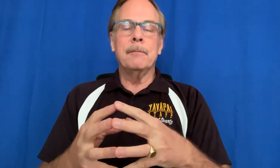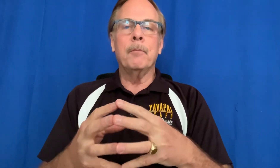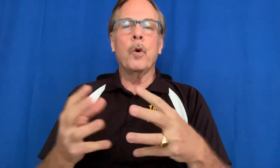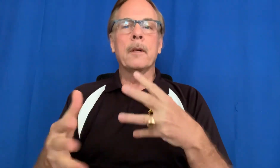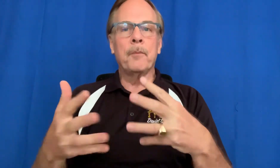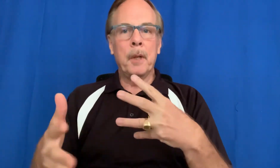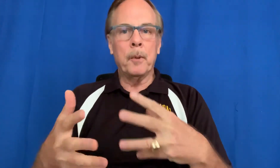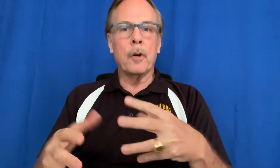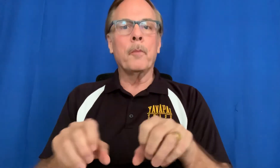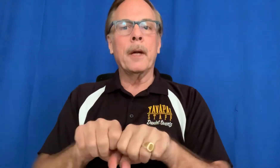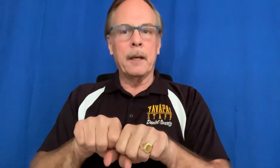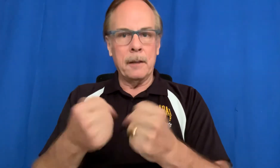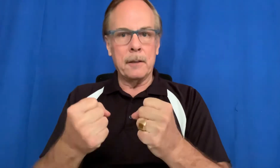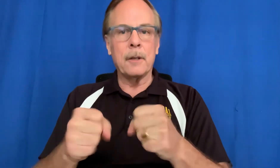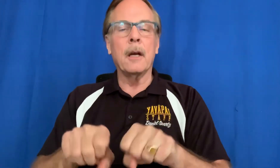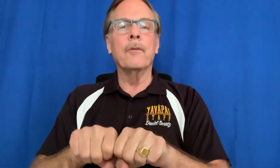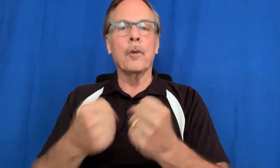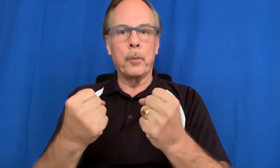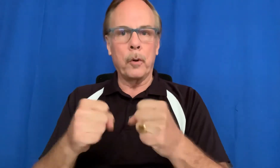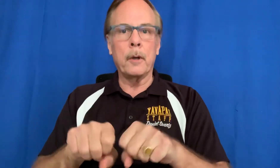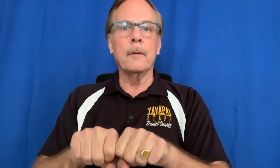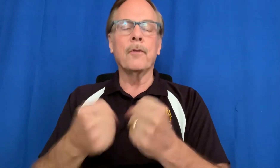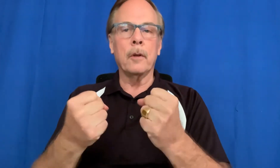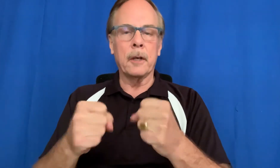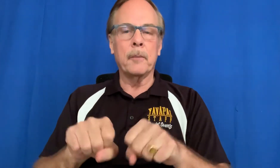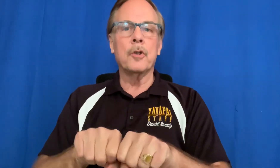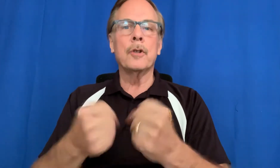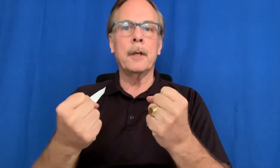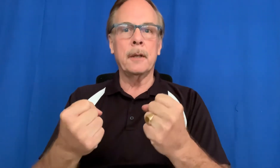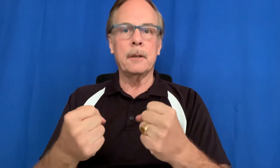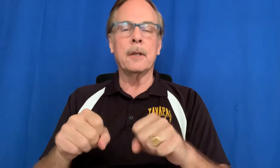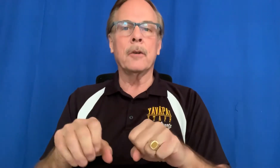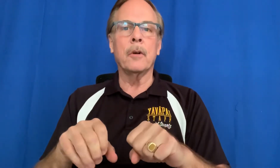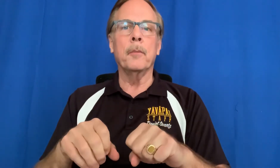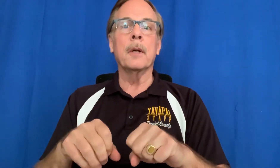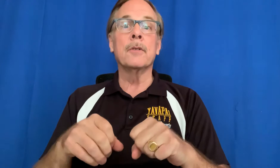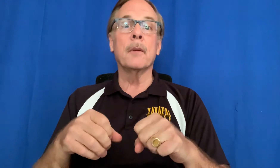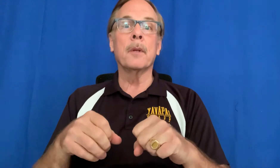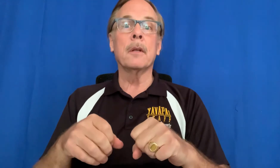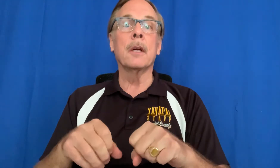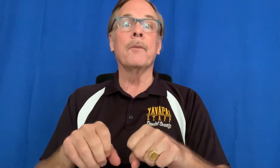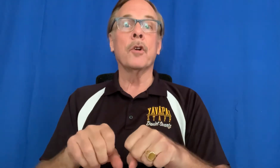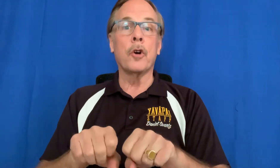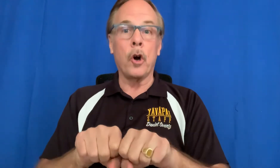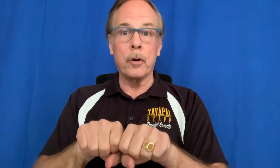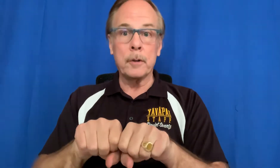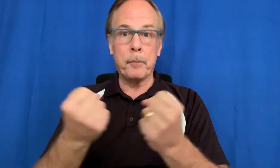more deaf people that are making this sign for broken, for like a machine, etc. But if something like if your car is